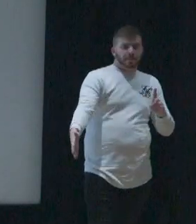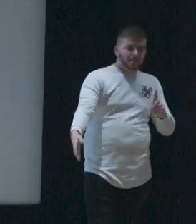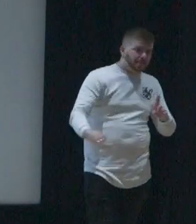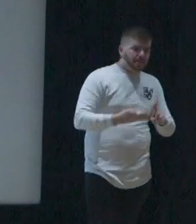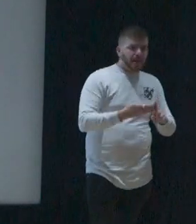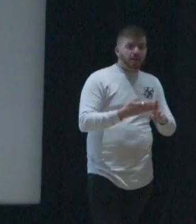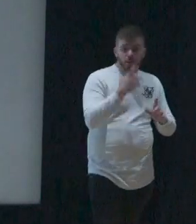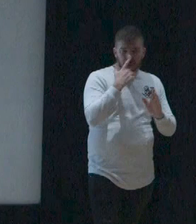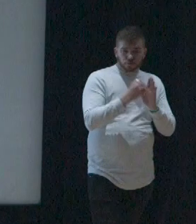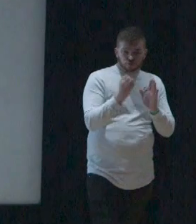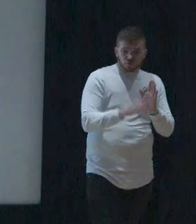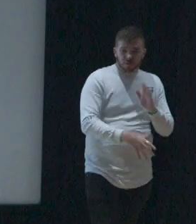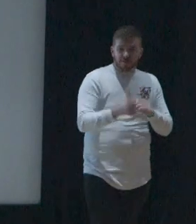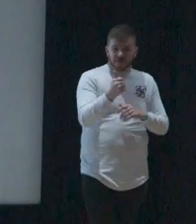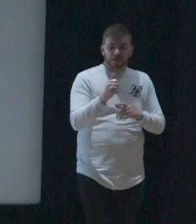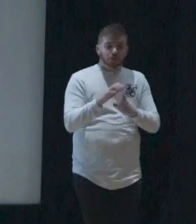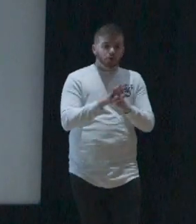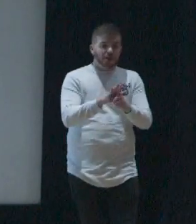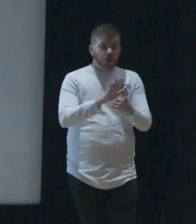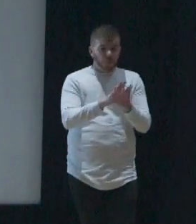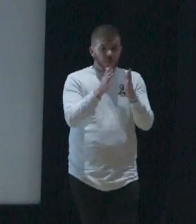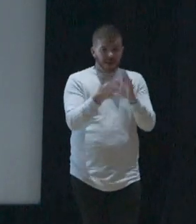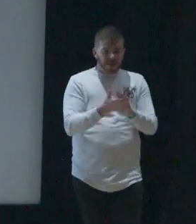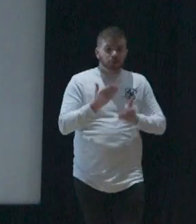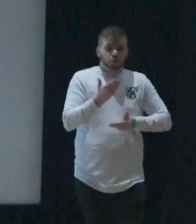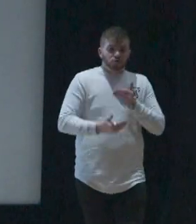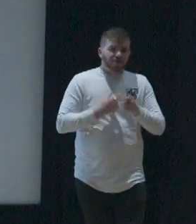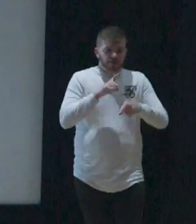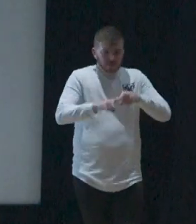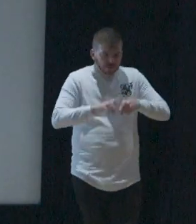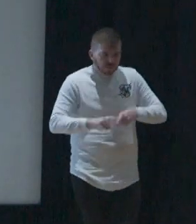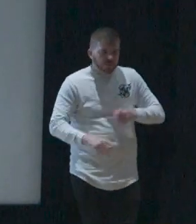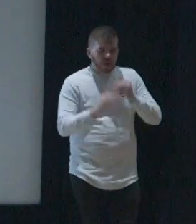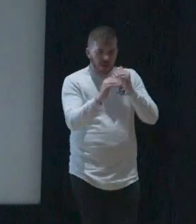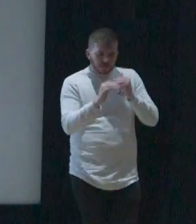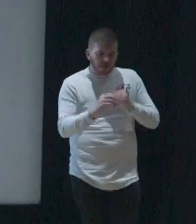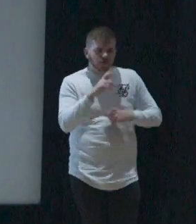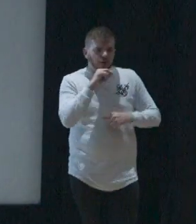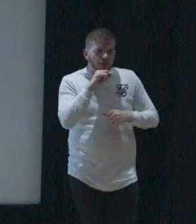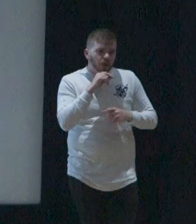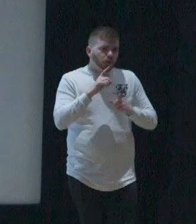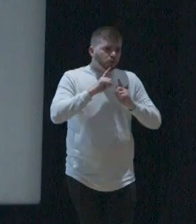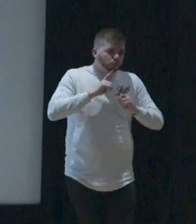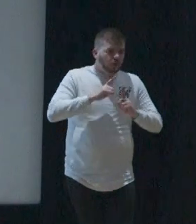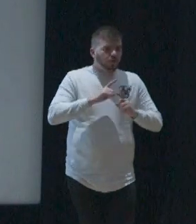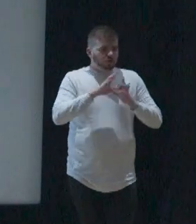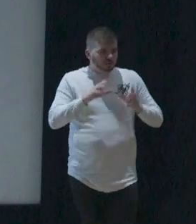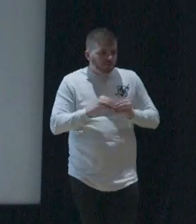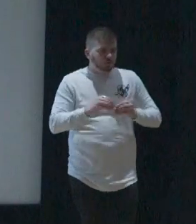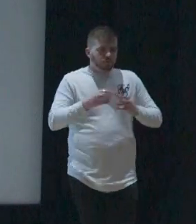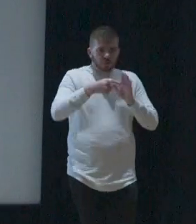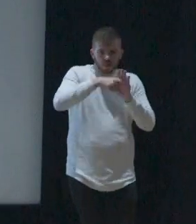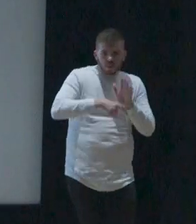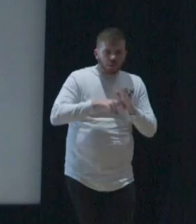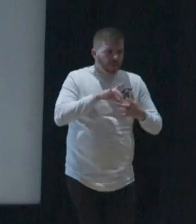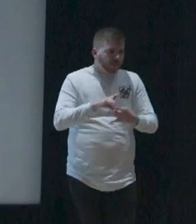tell. In Shadowhand, story is permeating the game at various levels, dialogues, tutorials and lore, and each of these calls back to our design